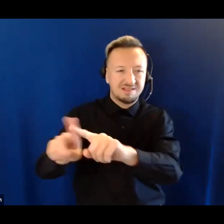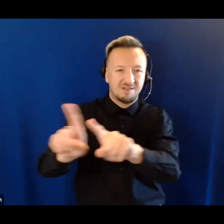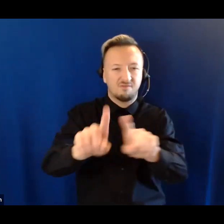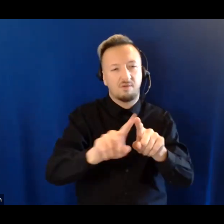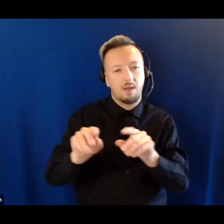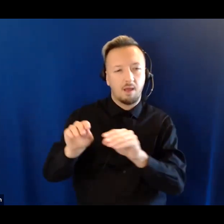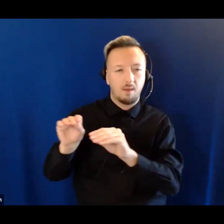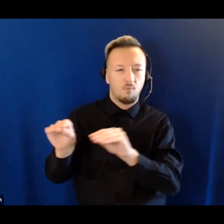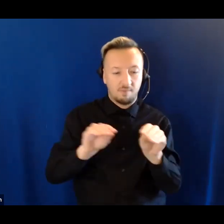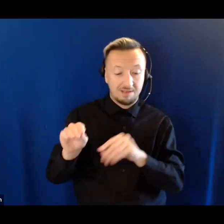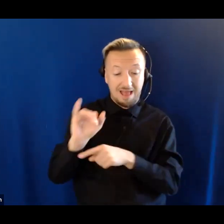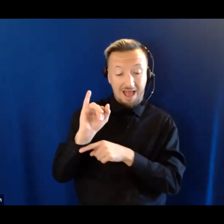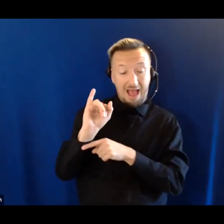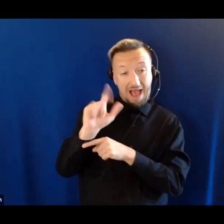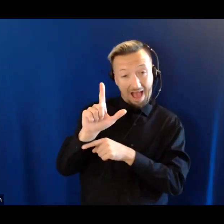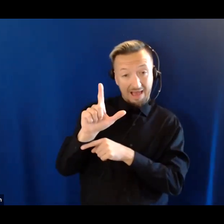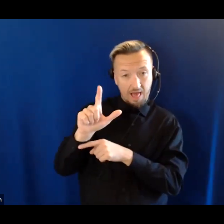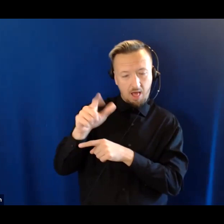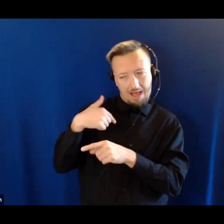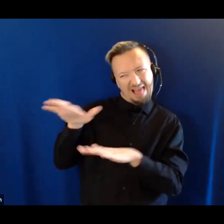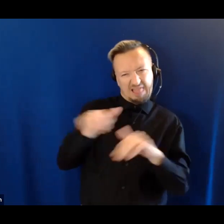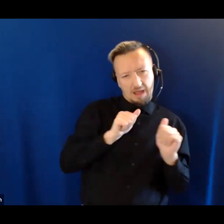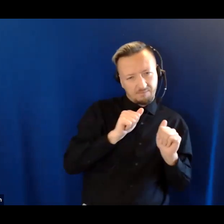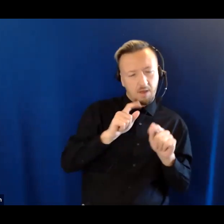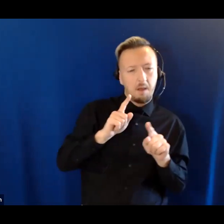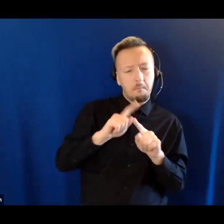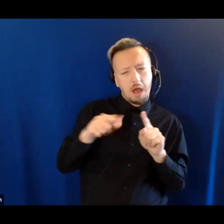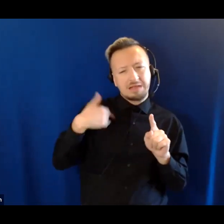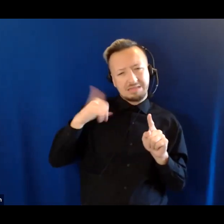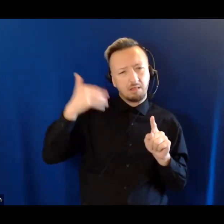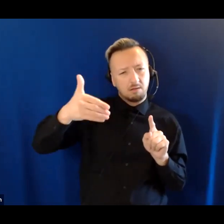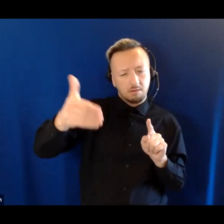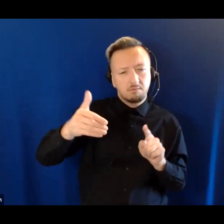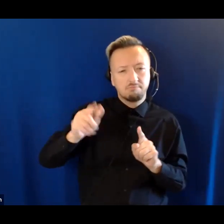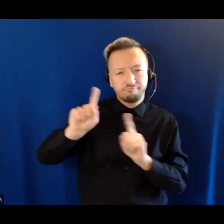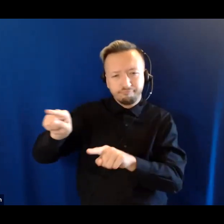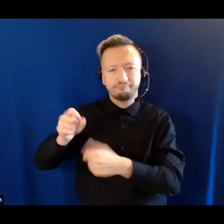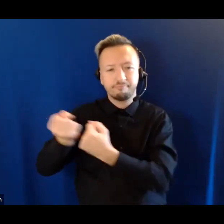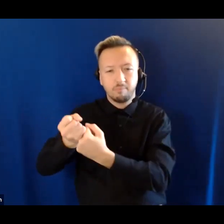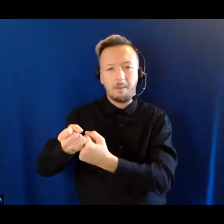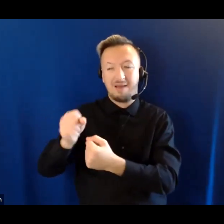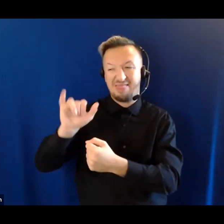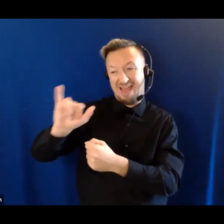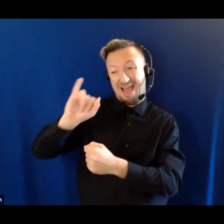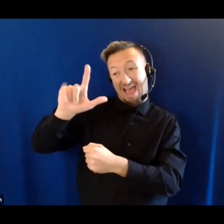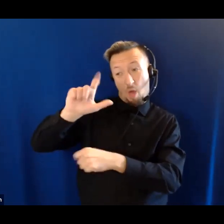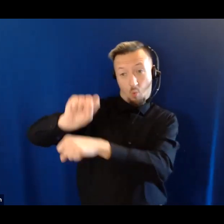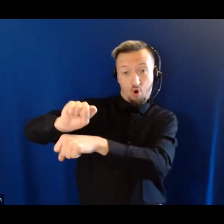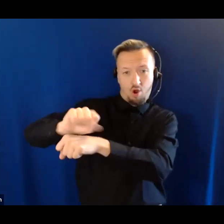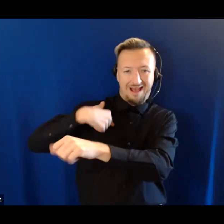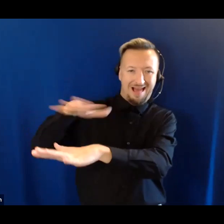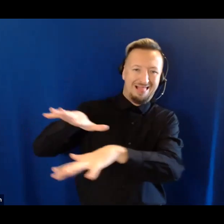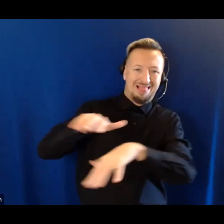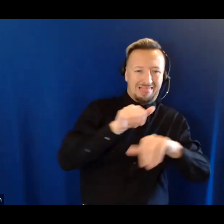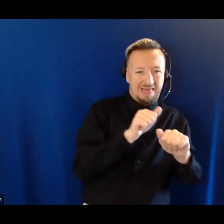IL. I mean, IL is still something that I come back to periodically, and there's community here, but I left the work of IL because it